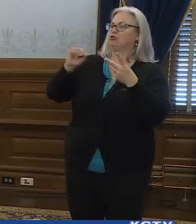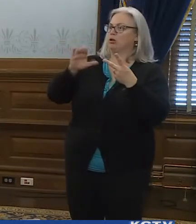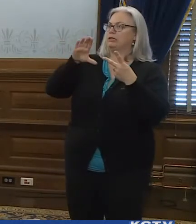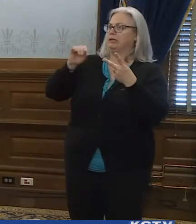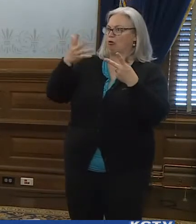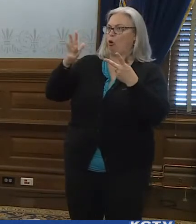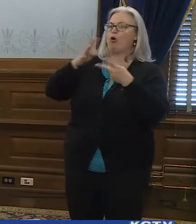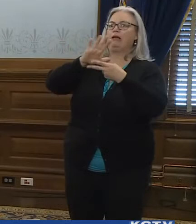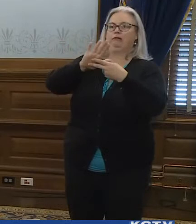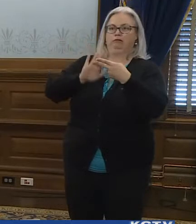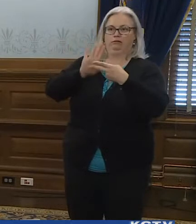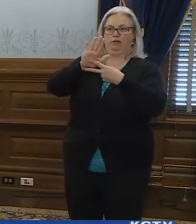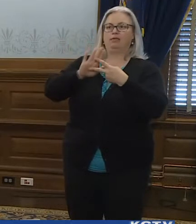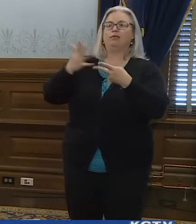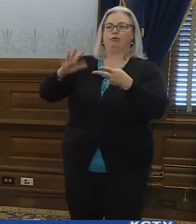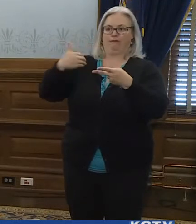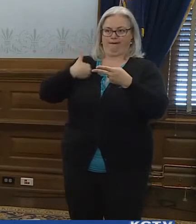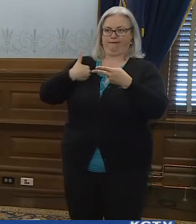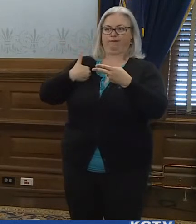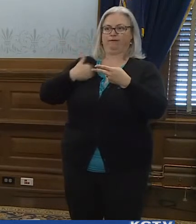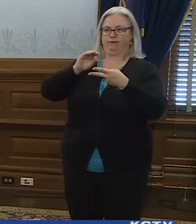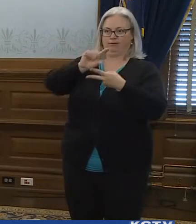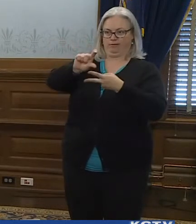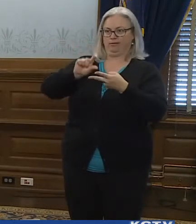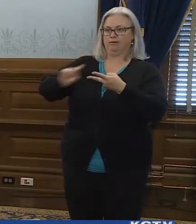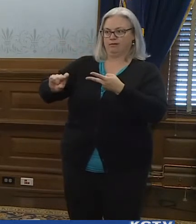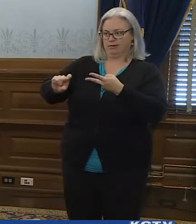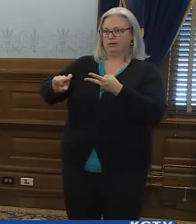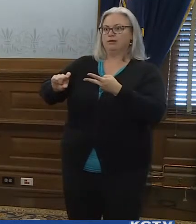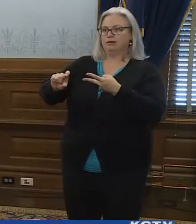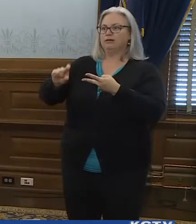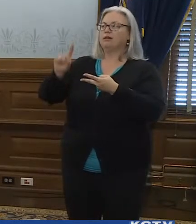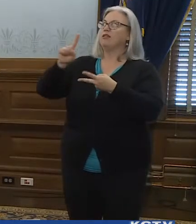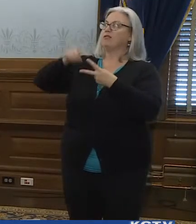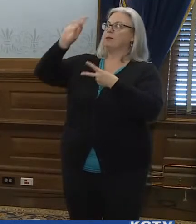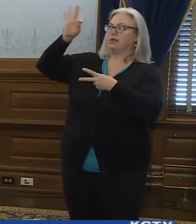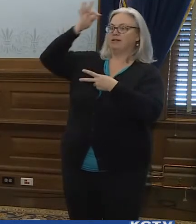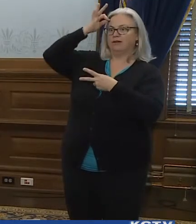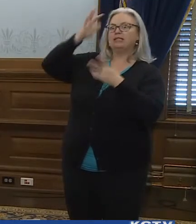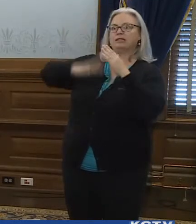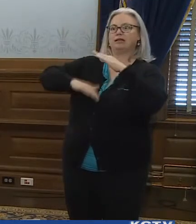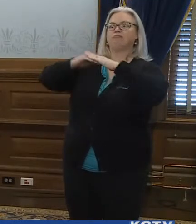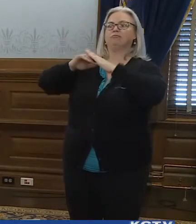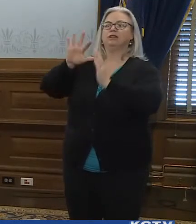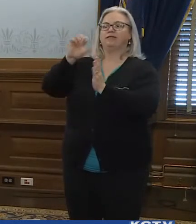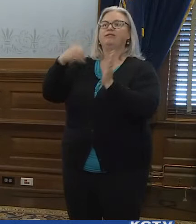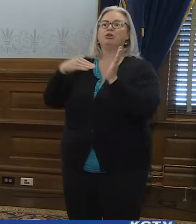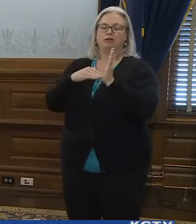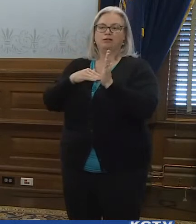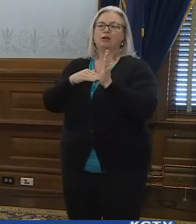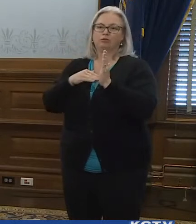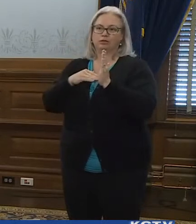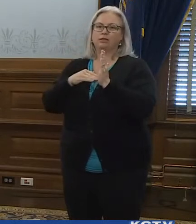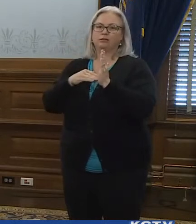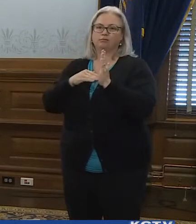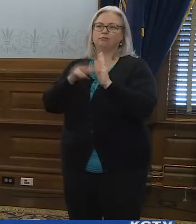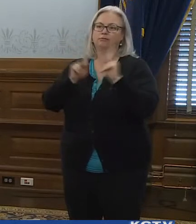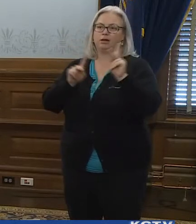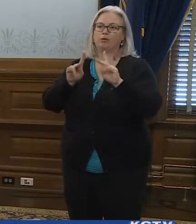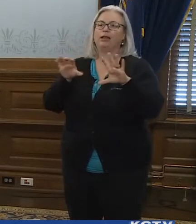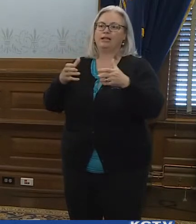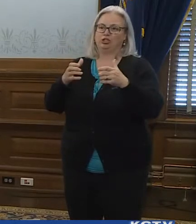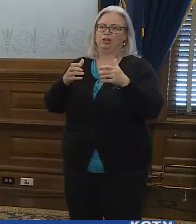have already gotten their funding. It came directly from the feds because they hit the 500,000